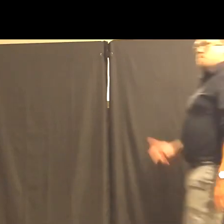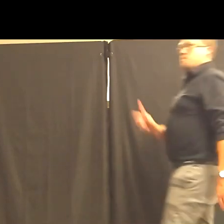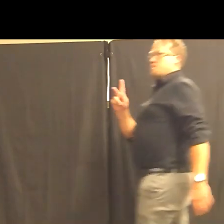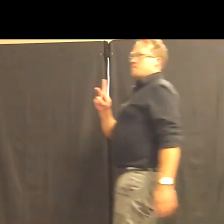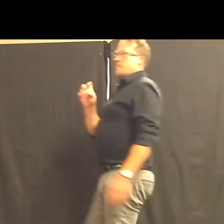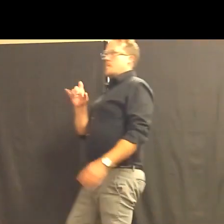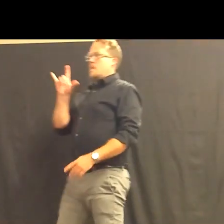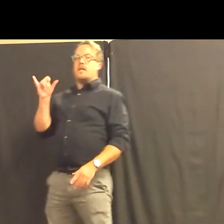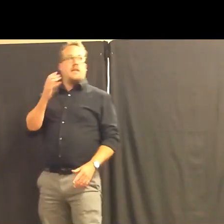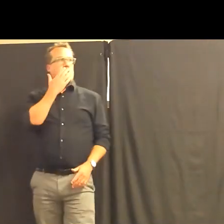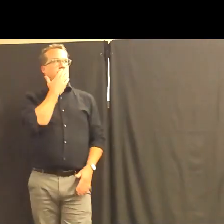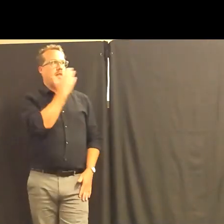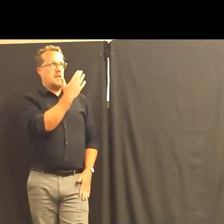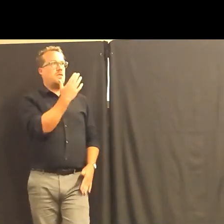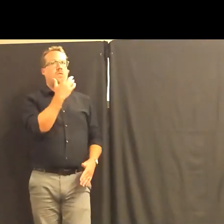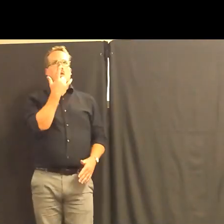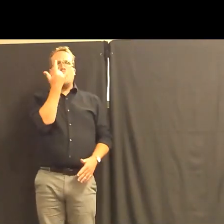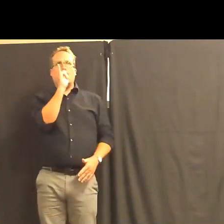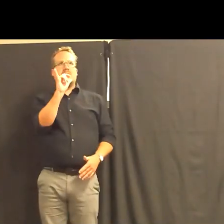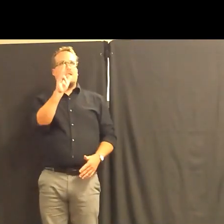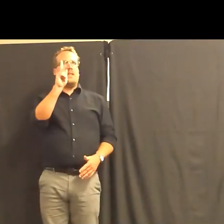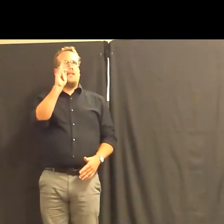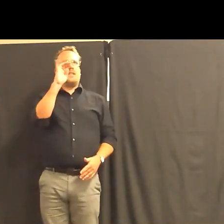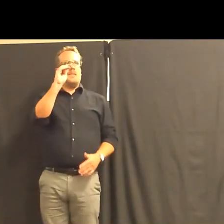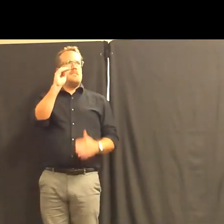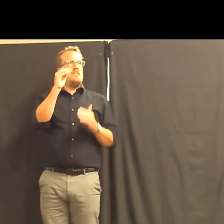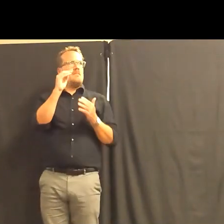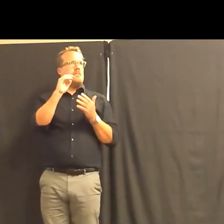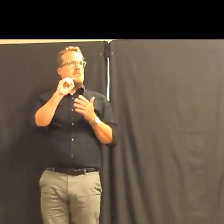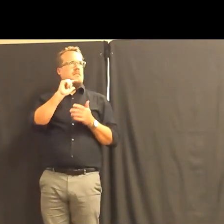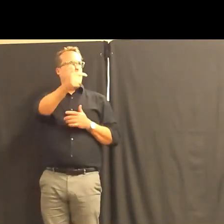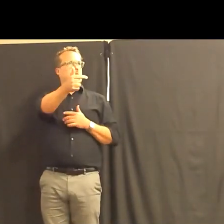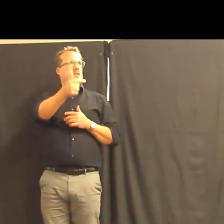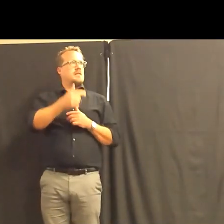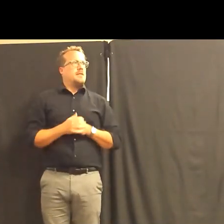Thank you. Looks like next we have Kim.